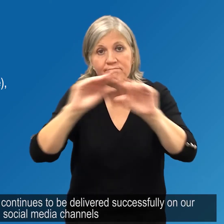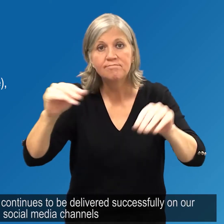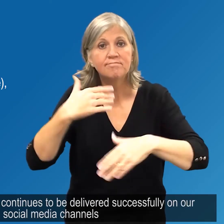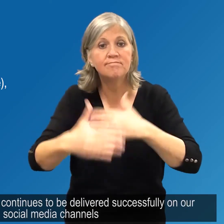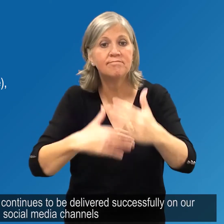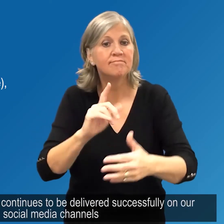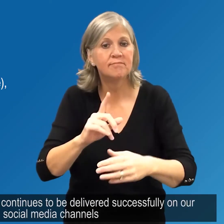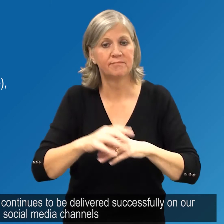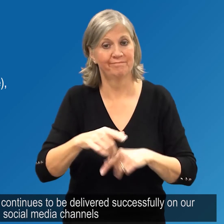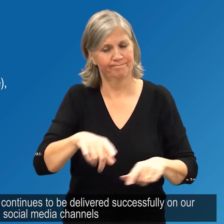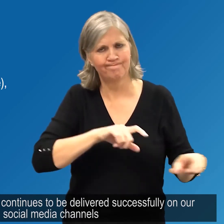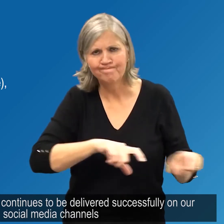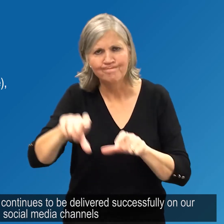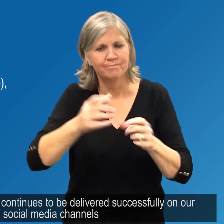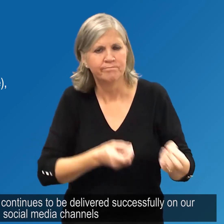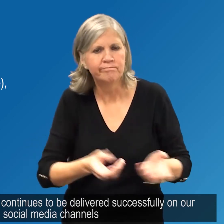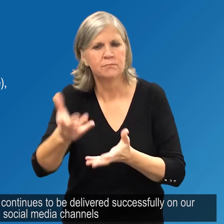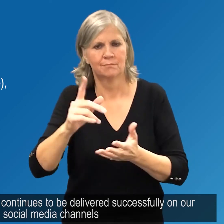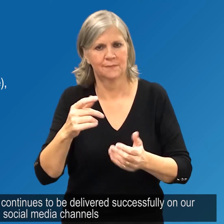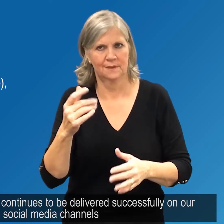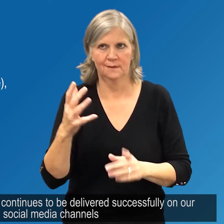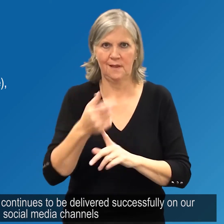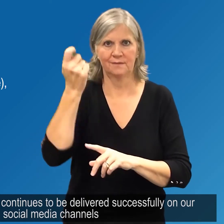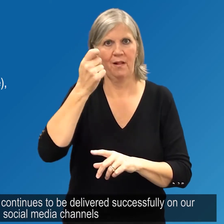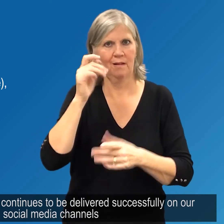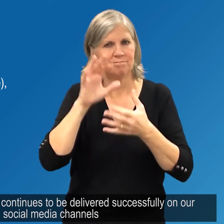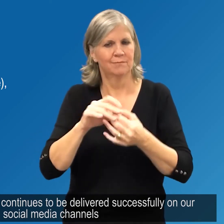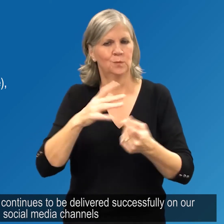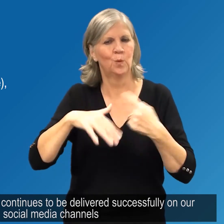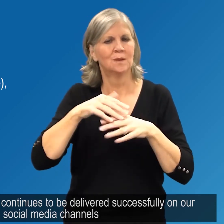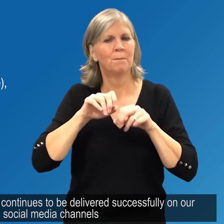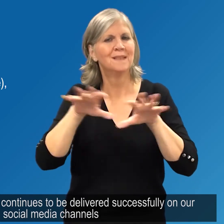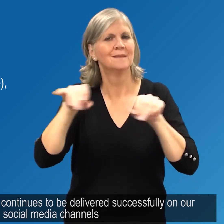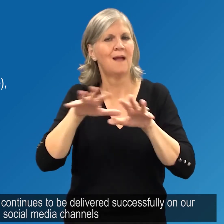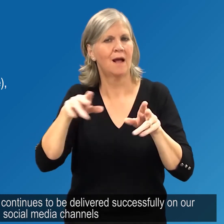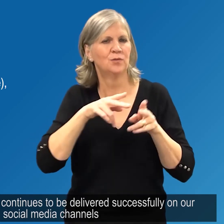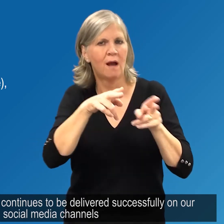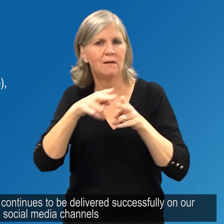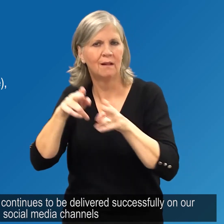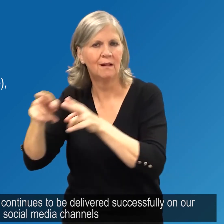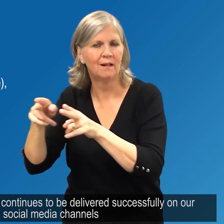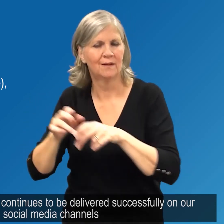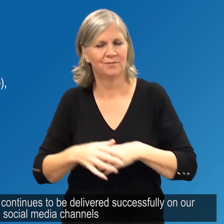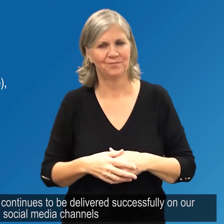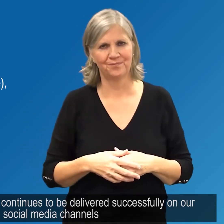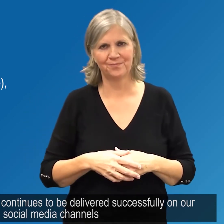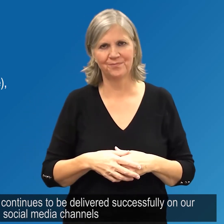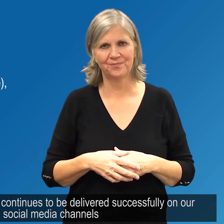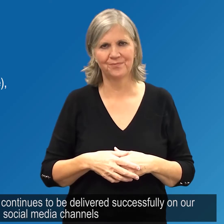Progress notes. This continues to be delivered successfully on our social media channels.